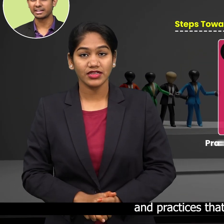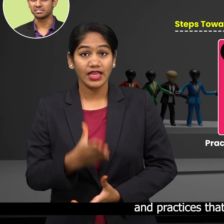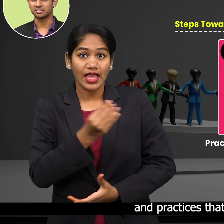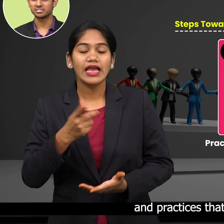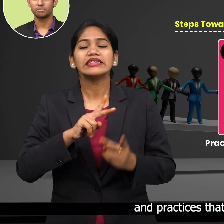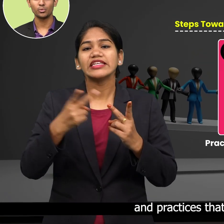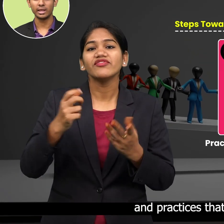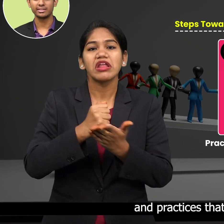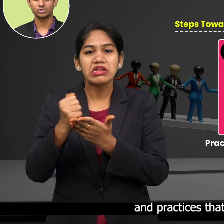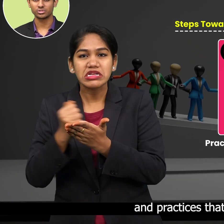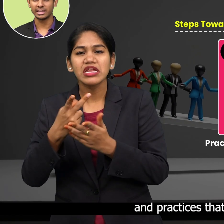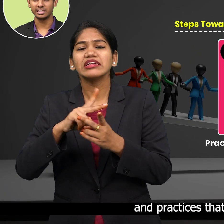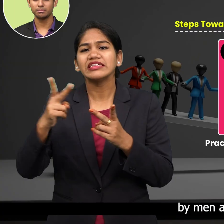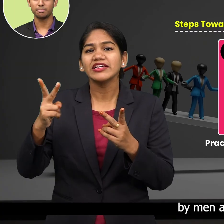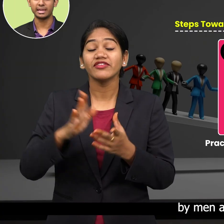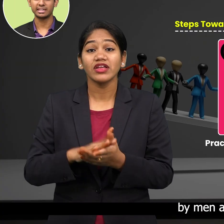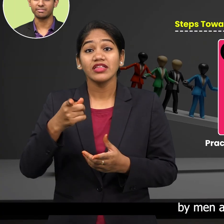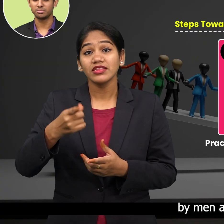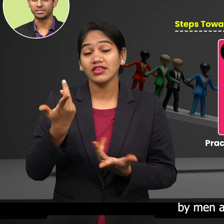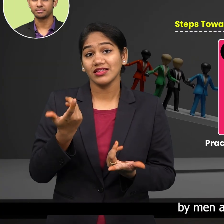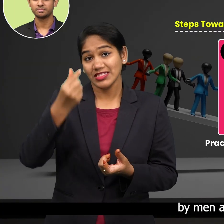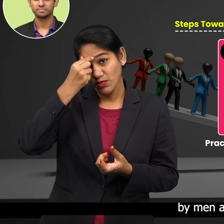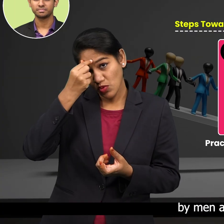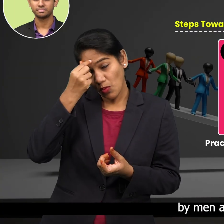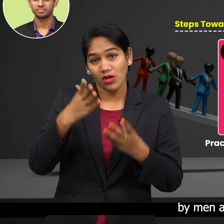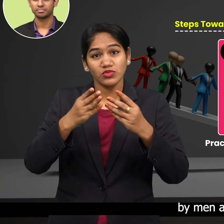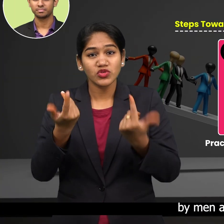and practices that prevailed in society by men and women.